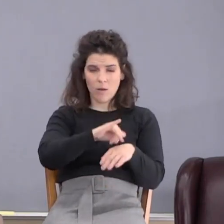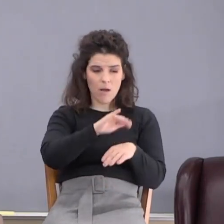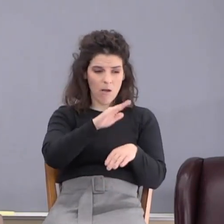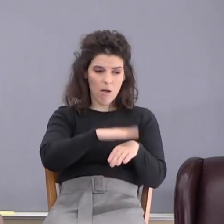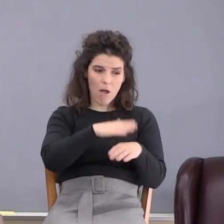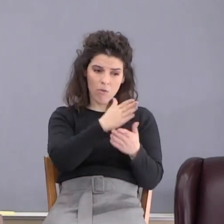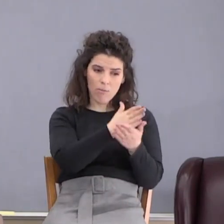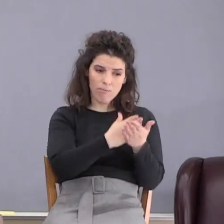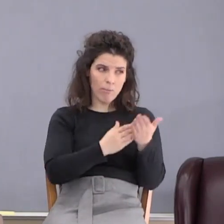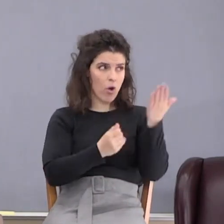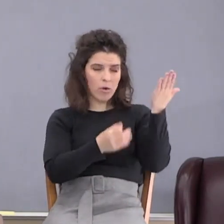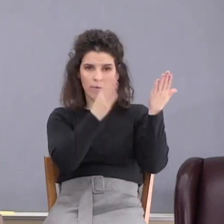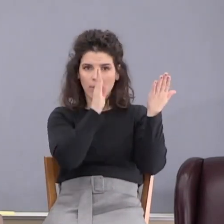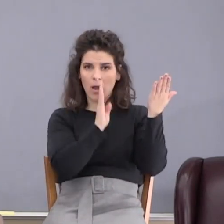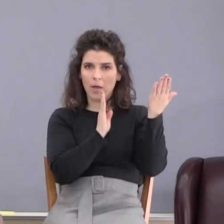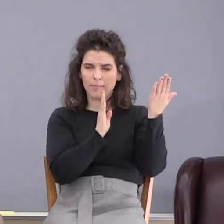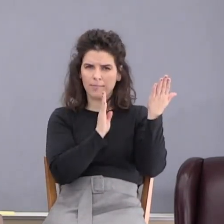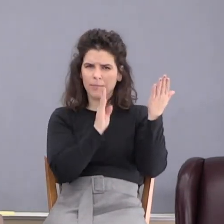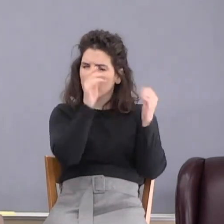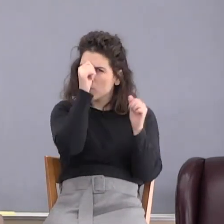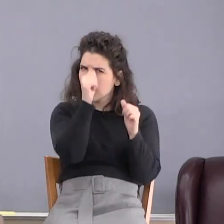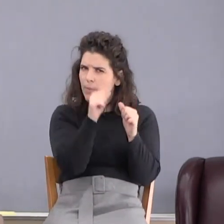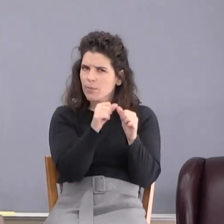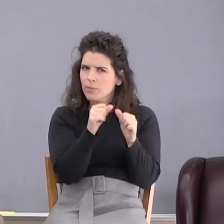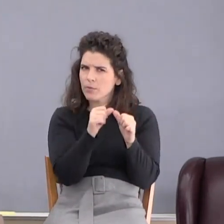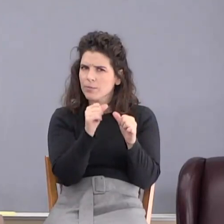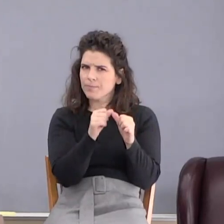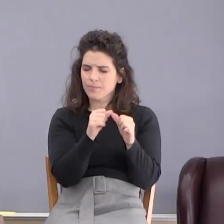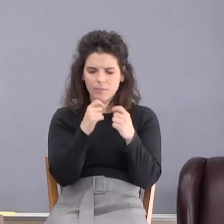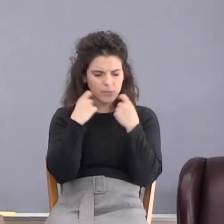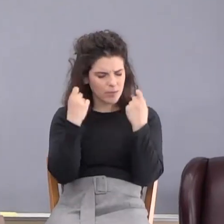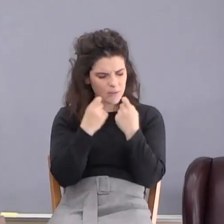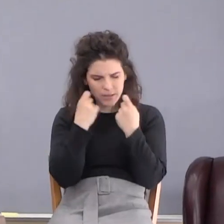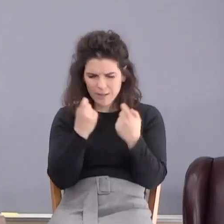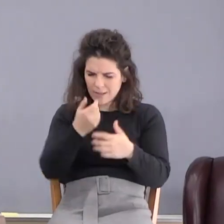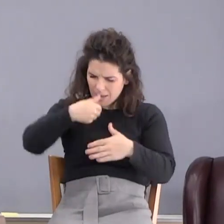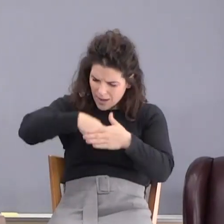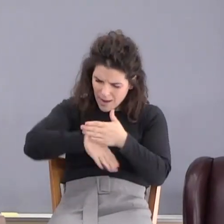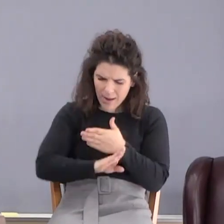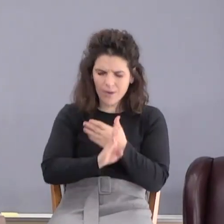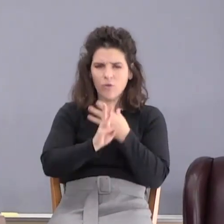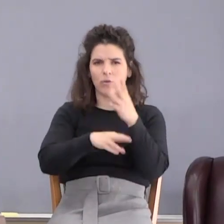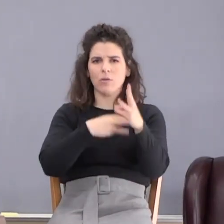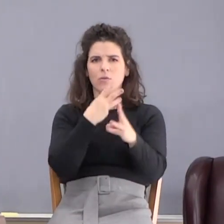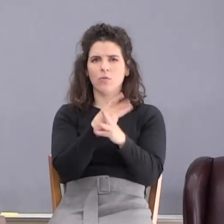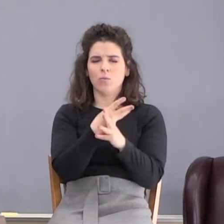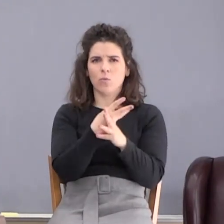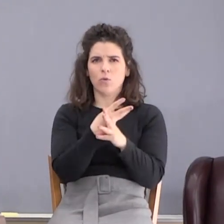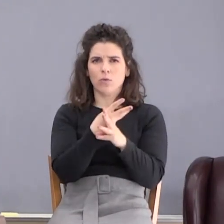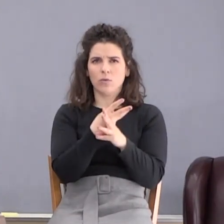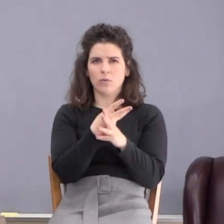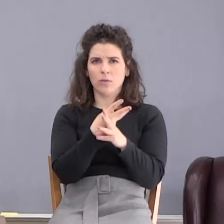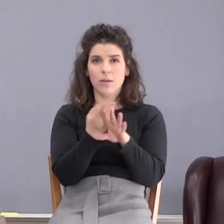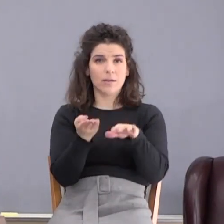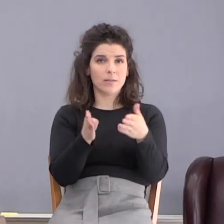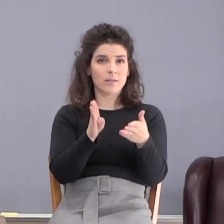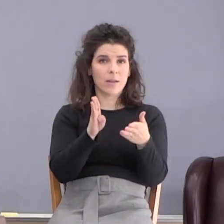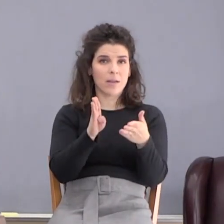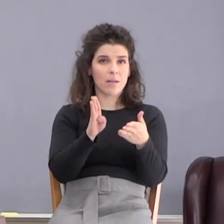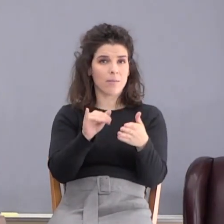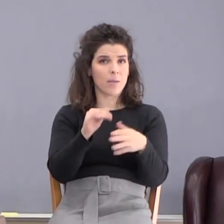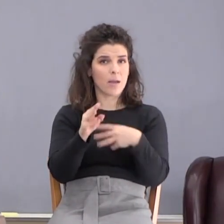God. Because remember, sin entered into the world, right? And death by